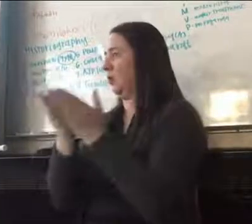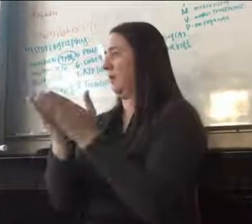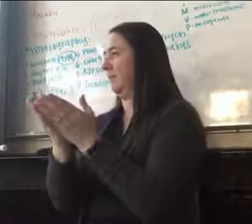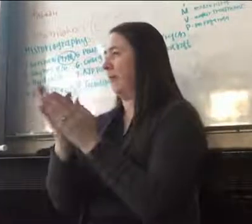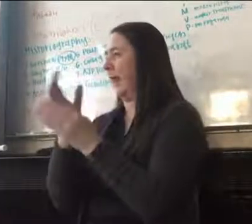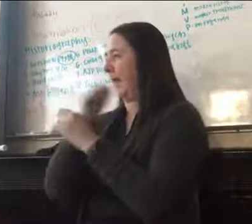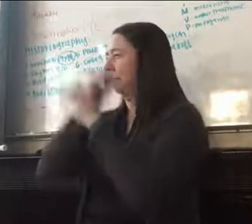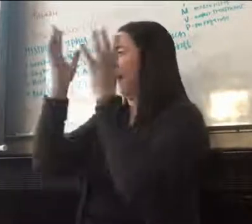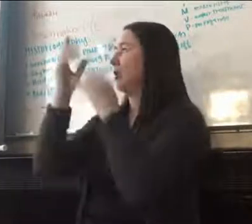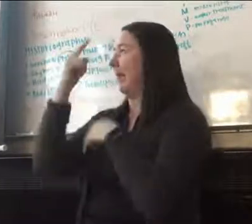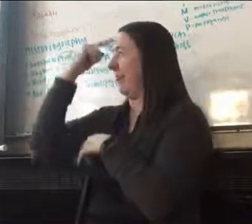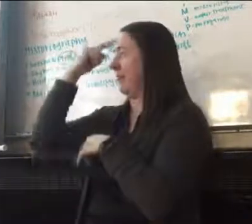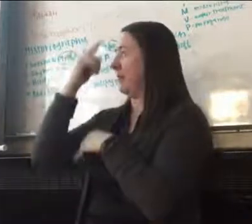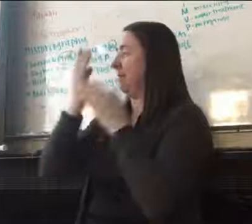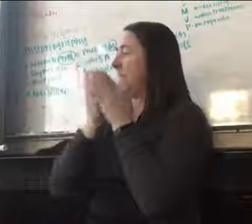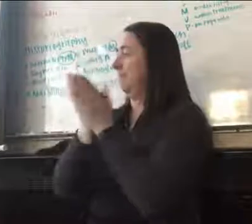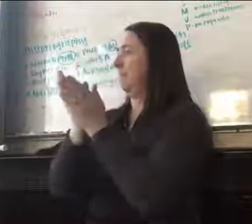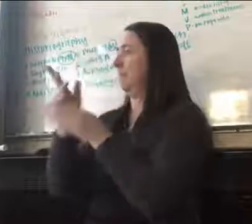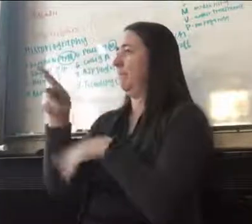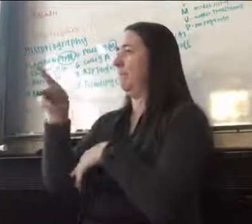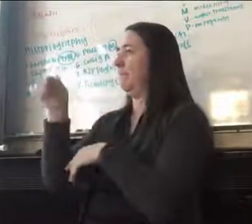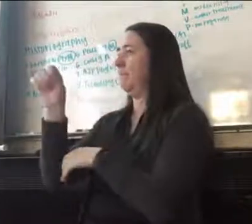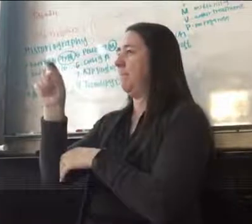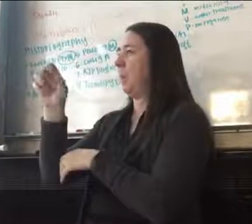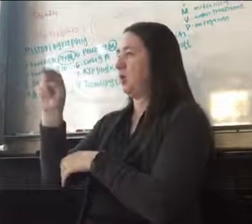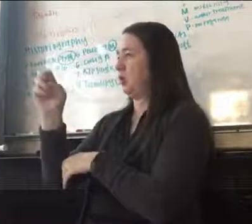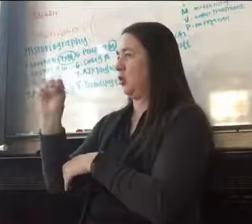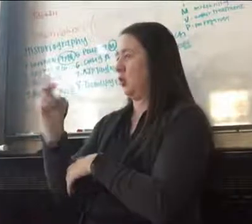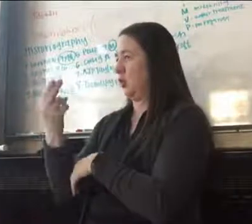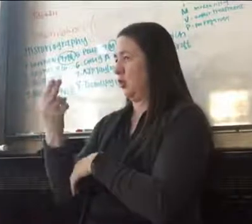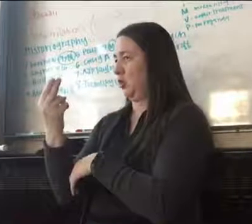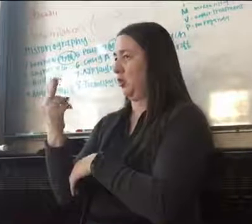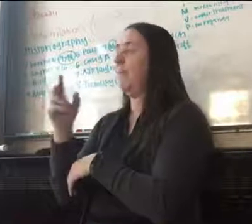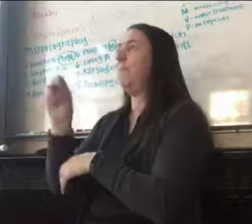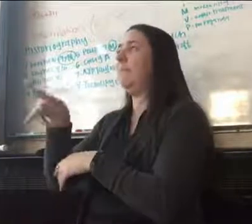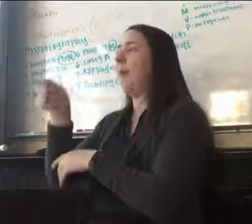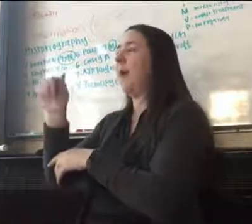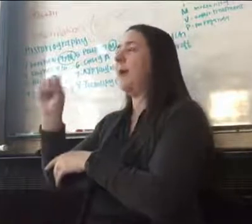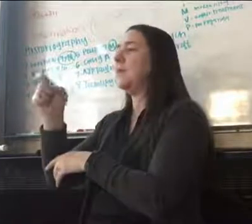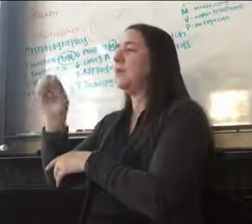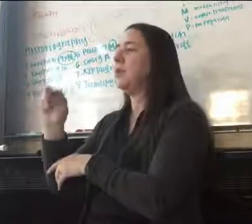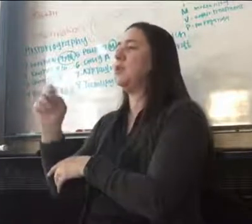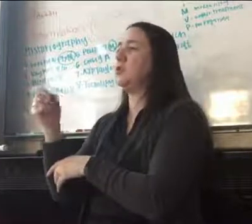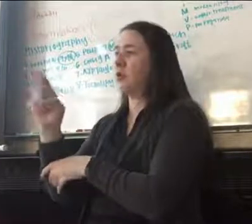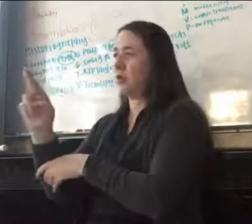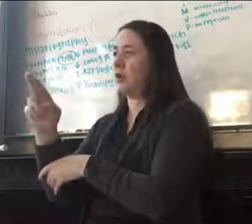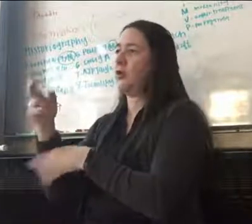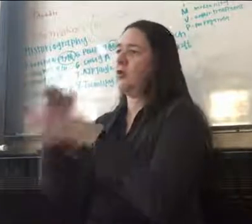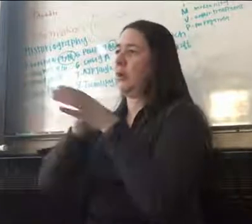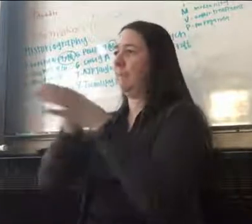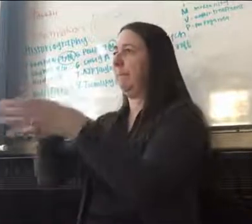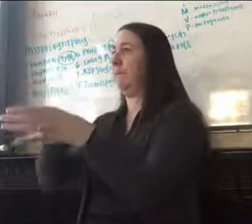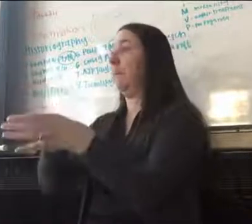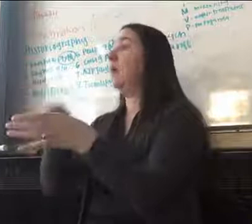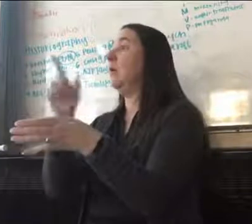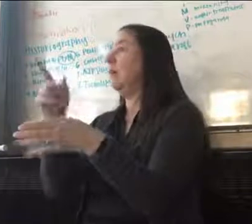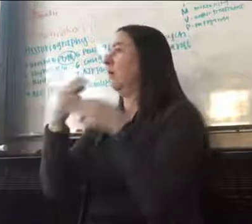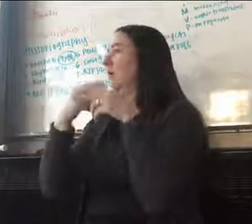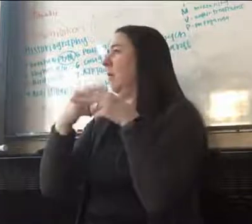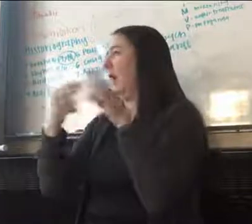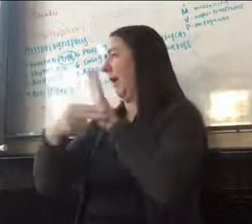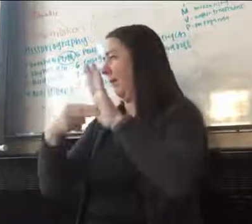is a passenger ship, because remember they don't have planes, which is called the Lusitania. And if you will highlight this, Lusitania.